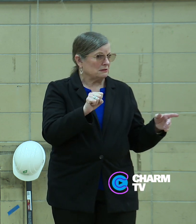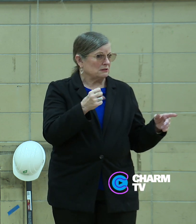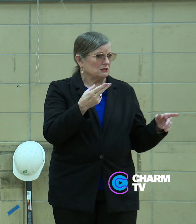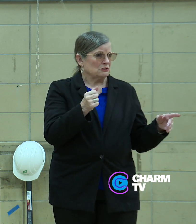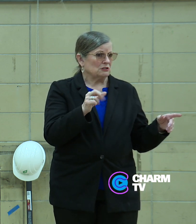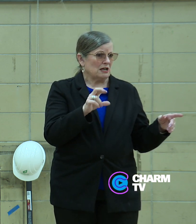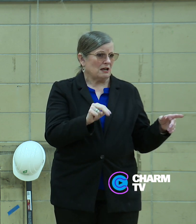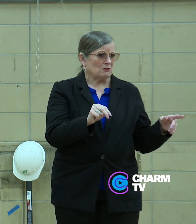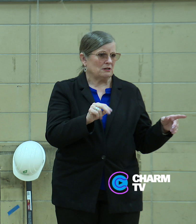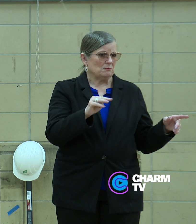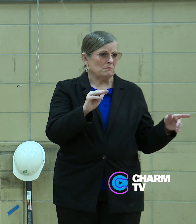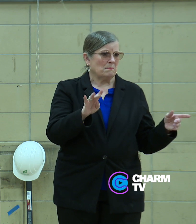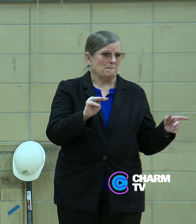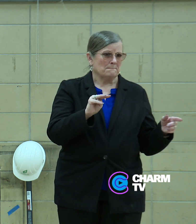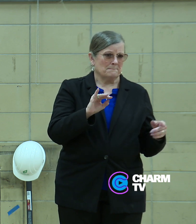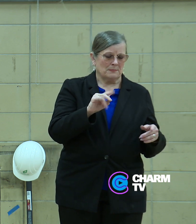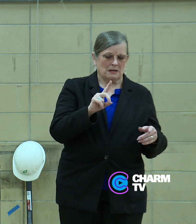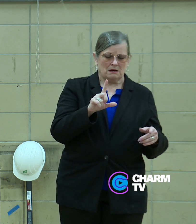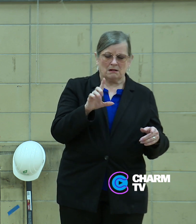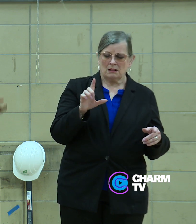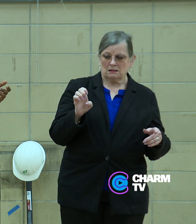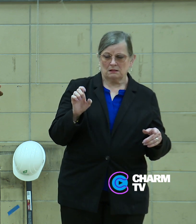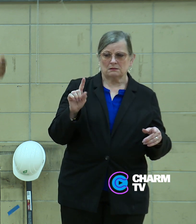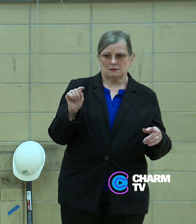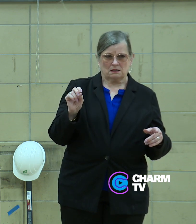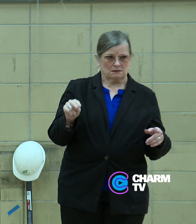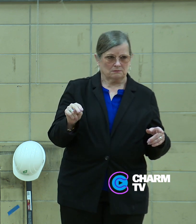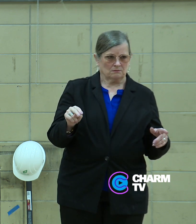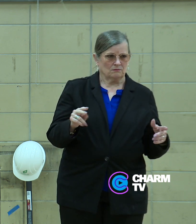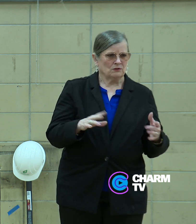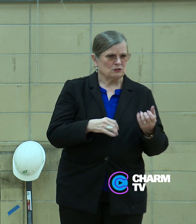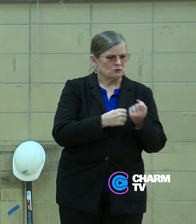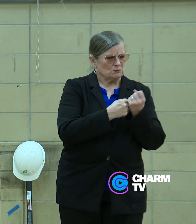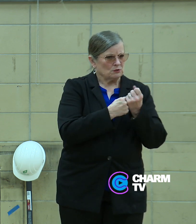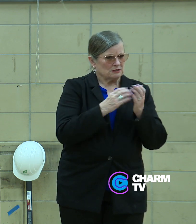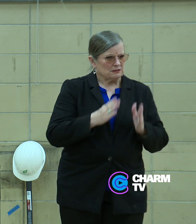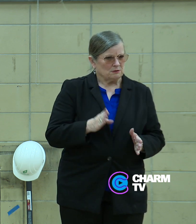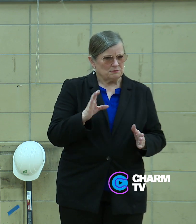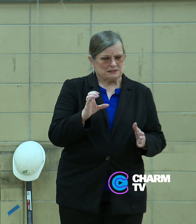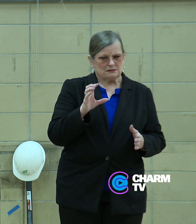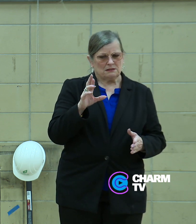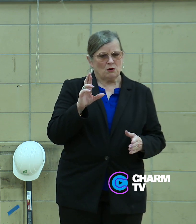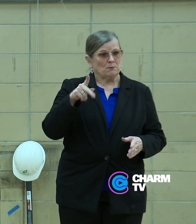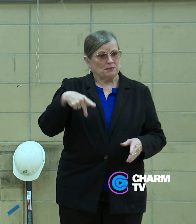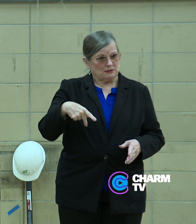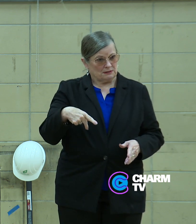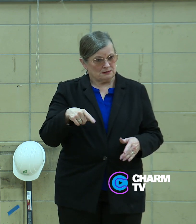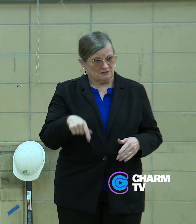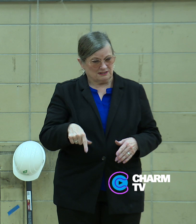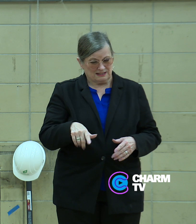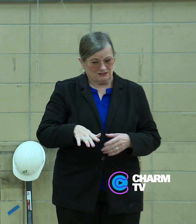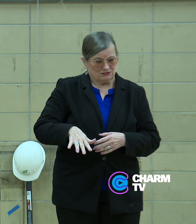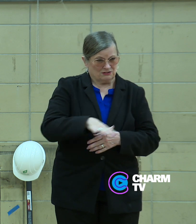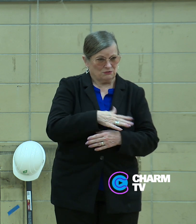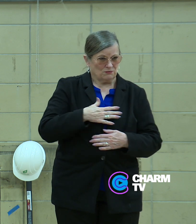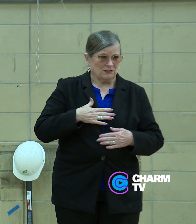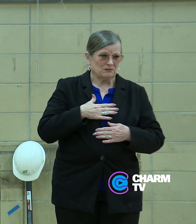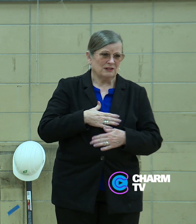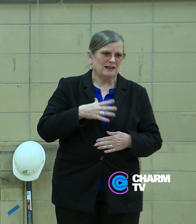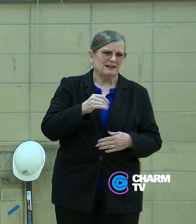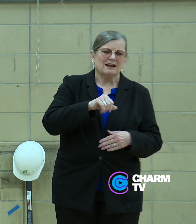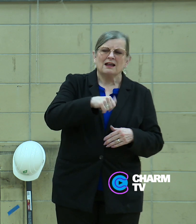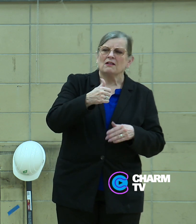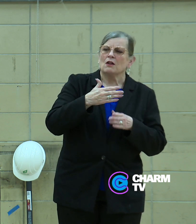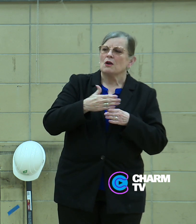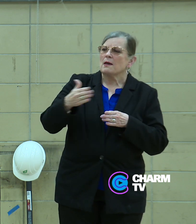is a staunch supporter of BCRP, and in particular this rec center, and of course the neighborhoods of Park Heights, because she